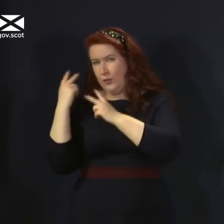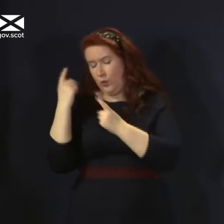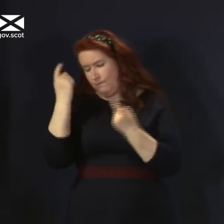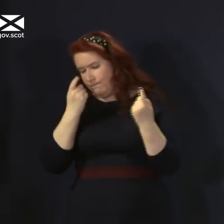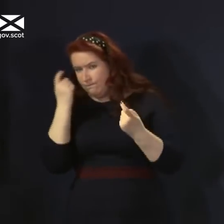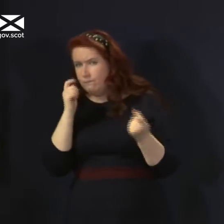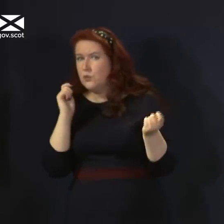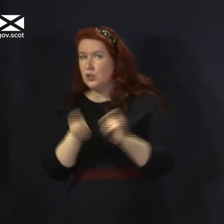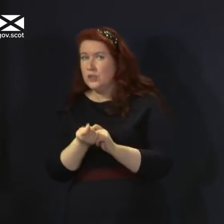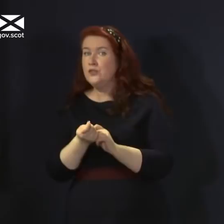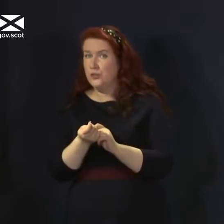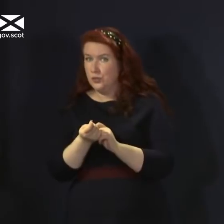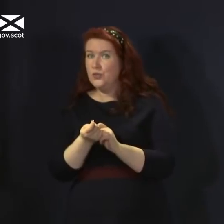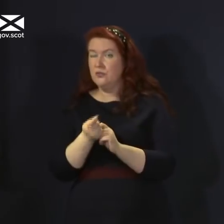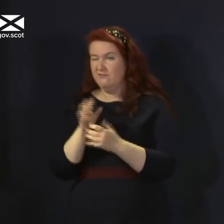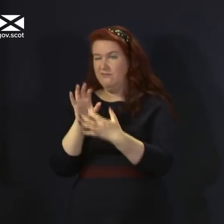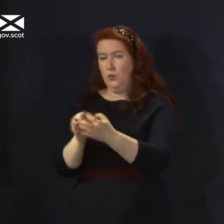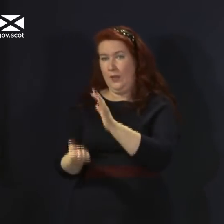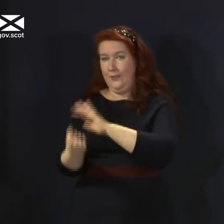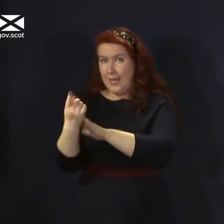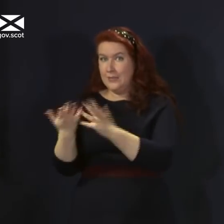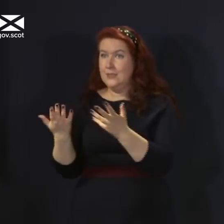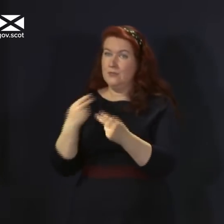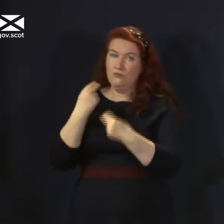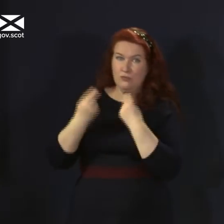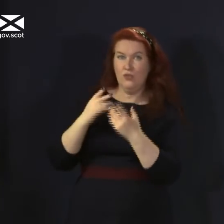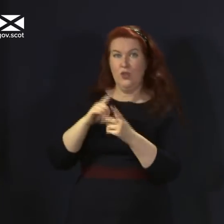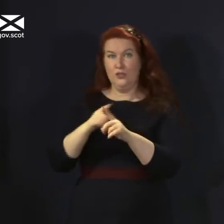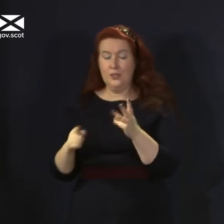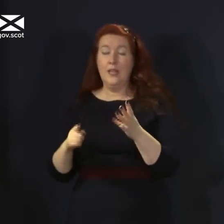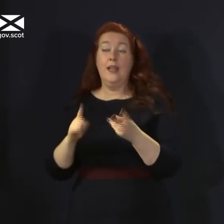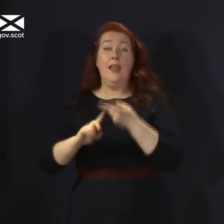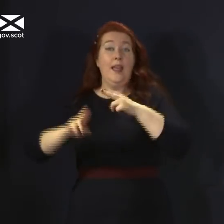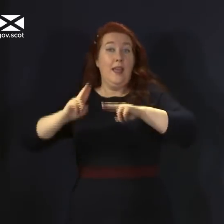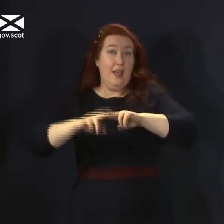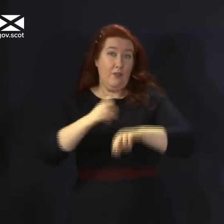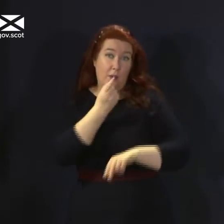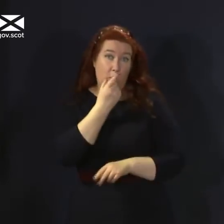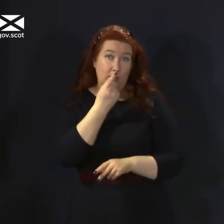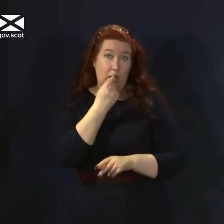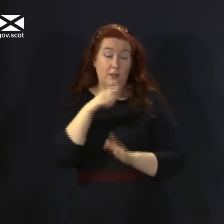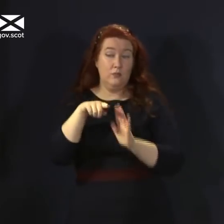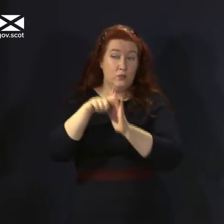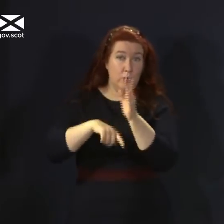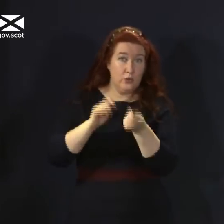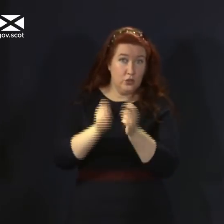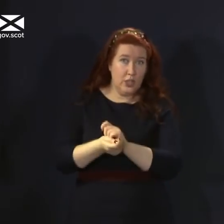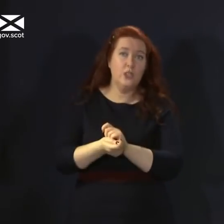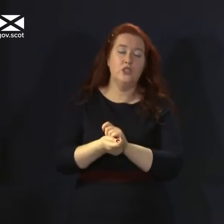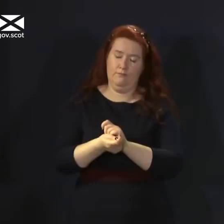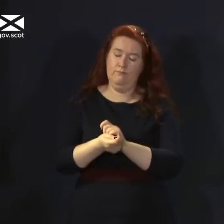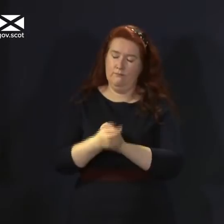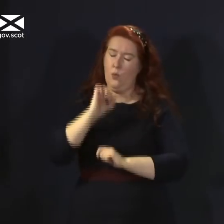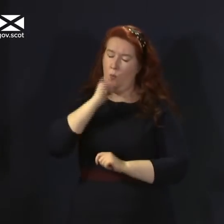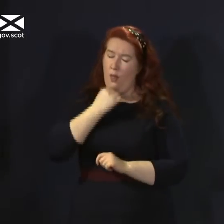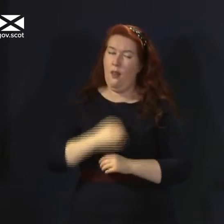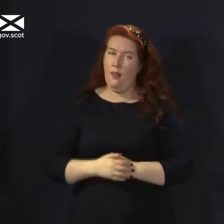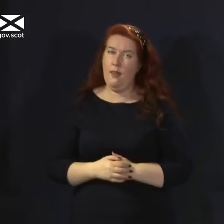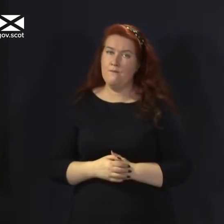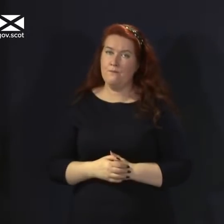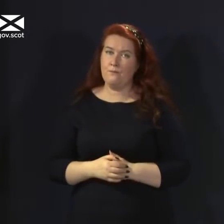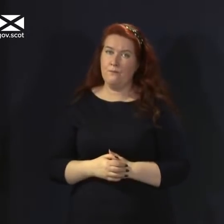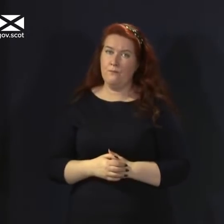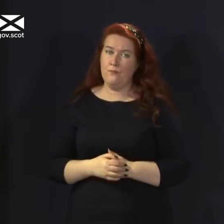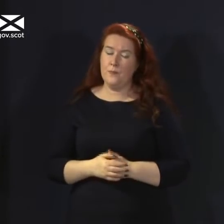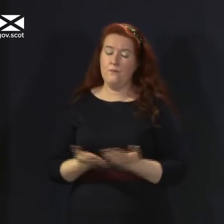if it is possible over the next few weeks to relax the current rules and guidance on physical distancing, we will certainly do so.